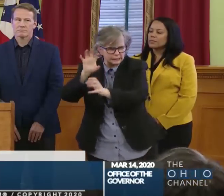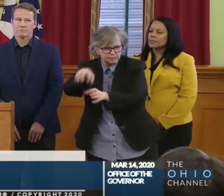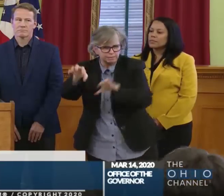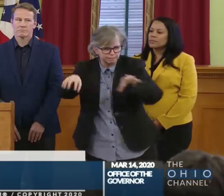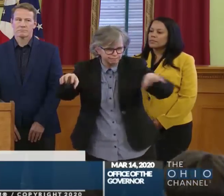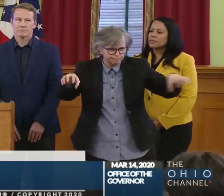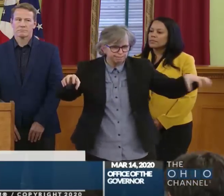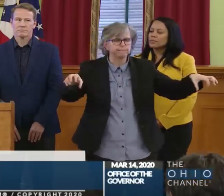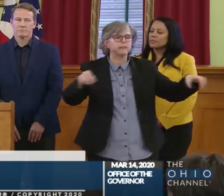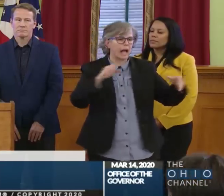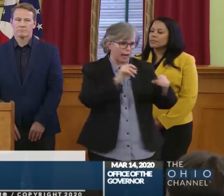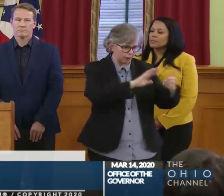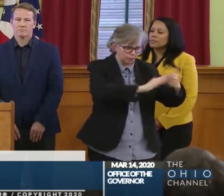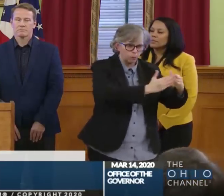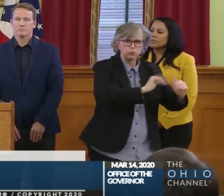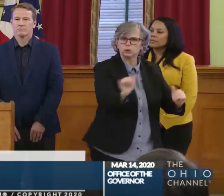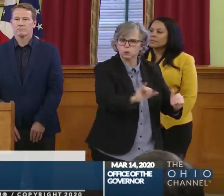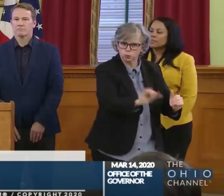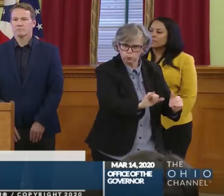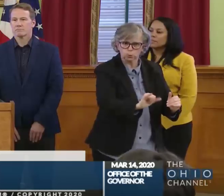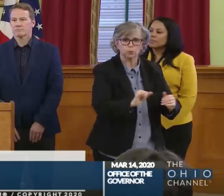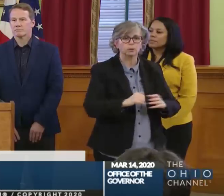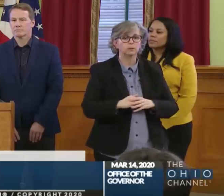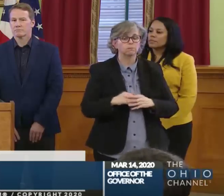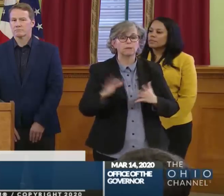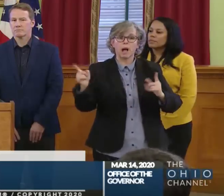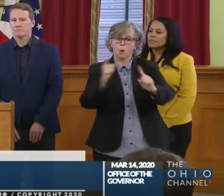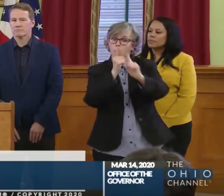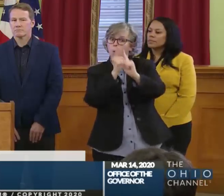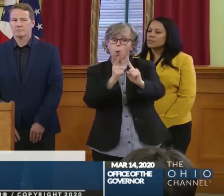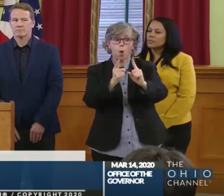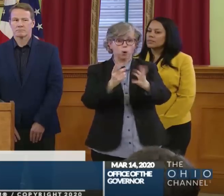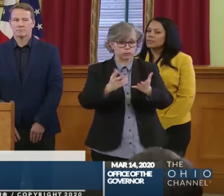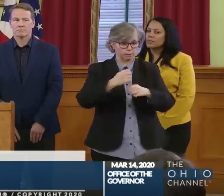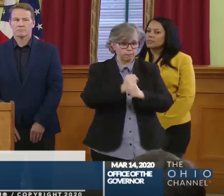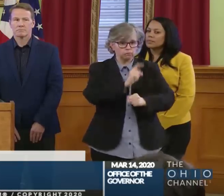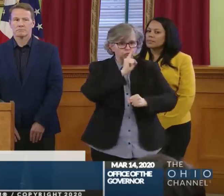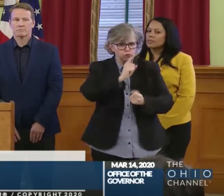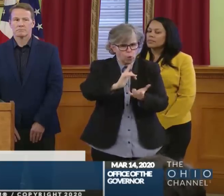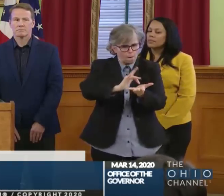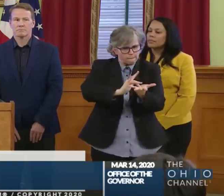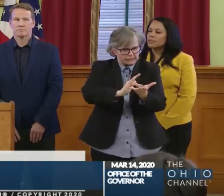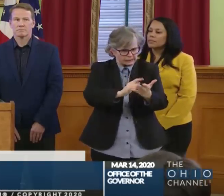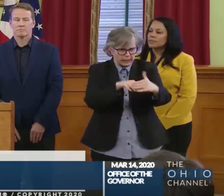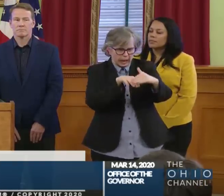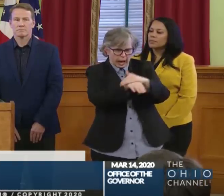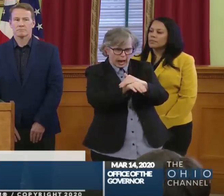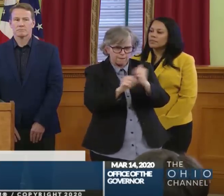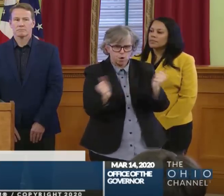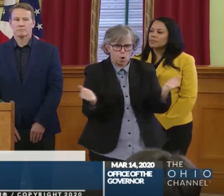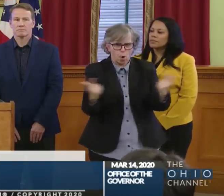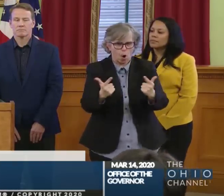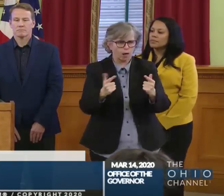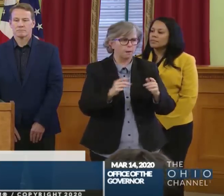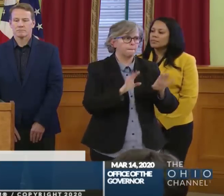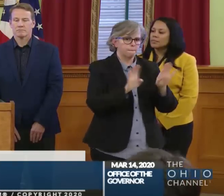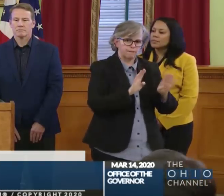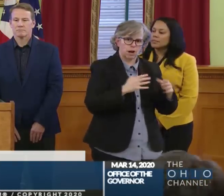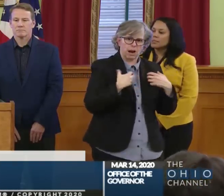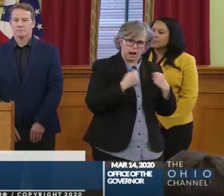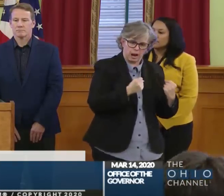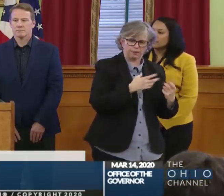every intention is to make sure that medications are available for people with behavioral health and addiction issues and the other medications that they